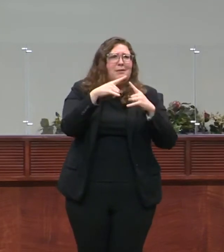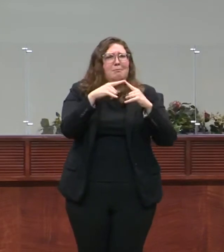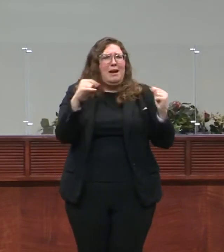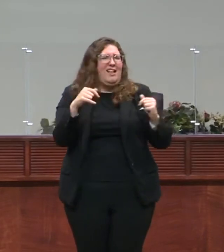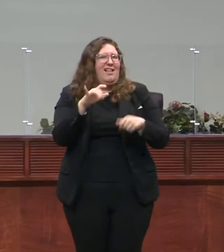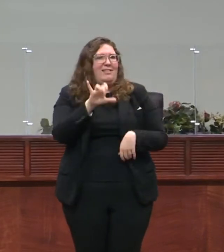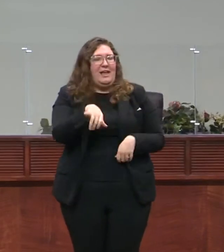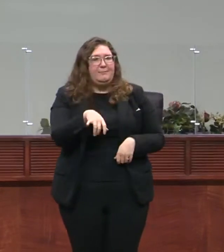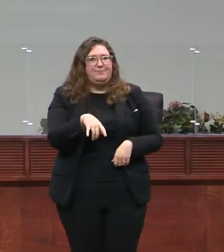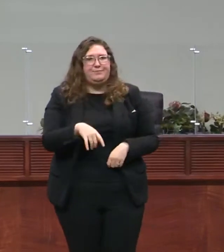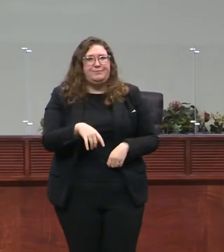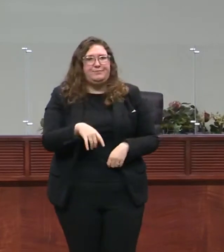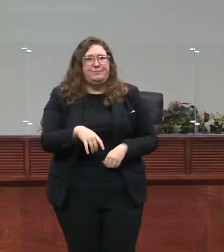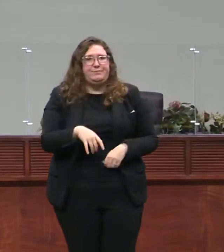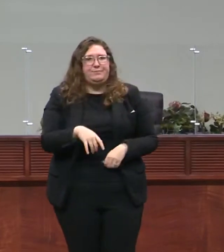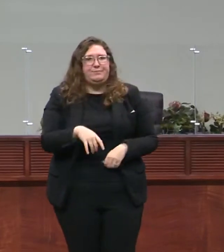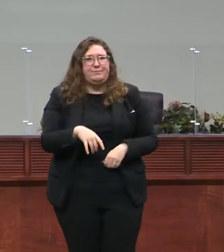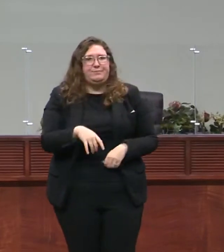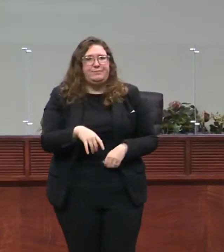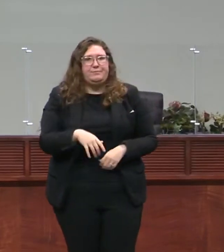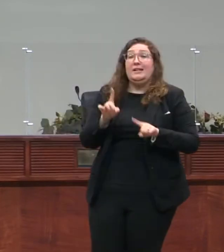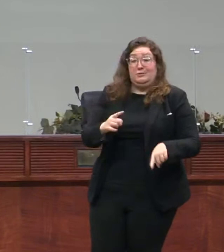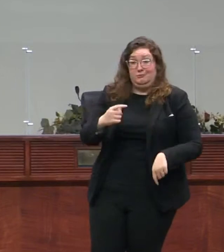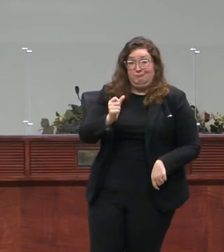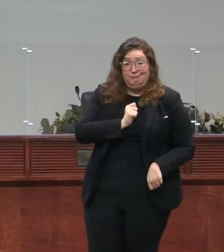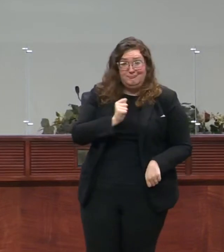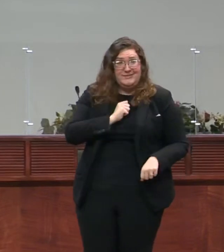is, am I afraid that people will